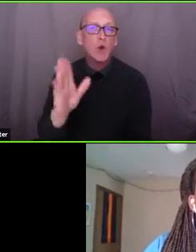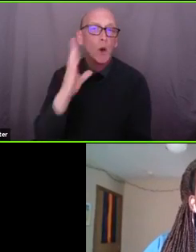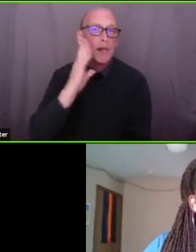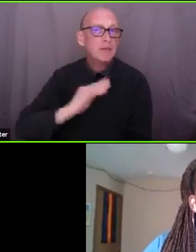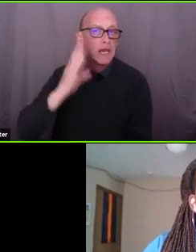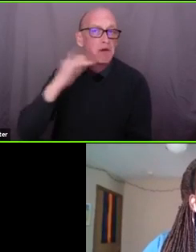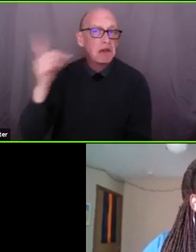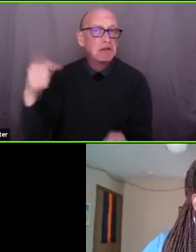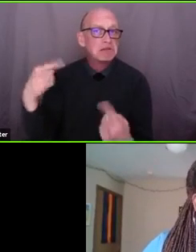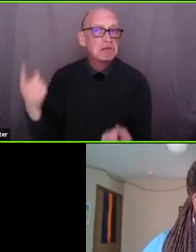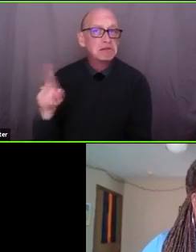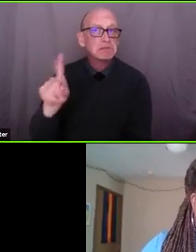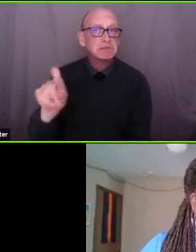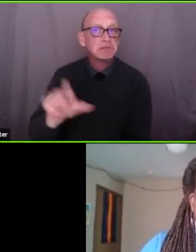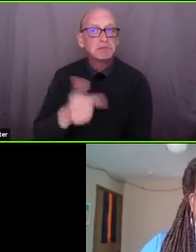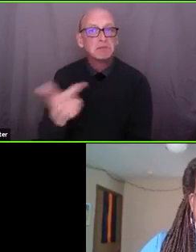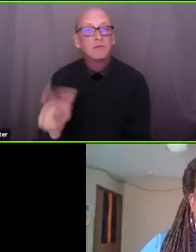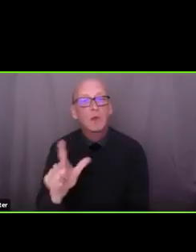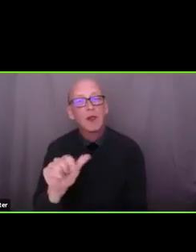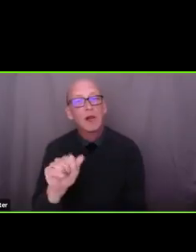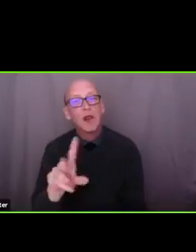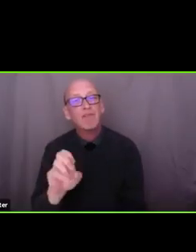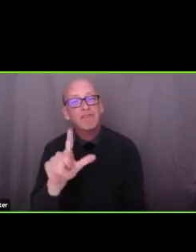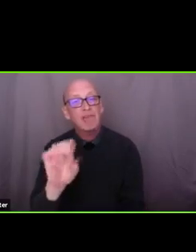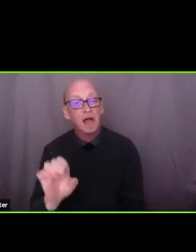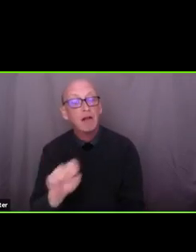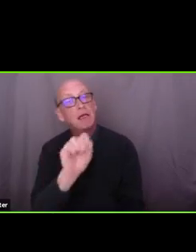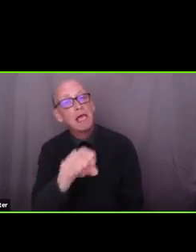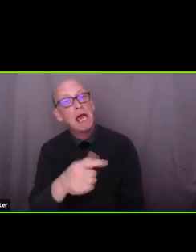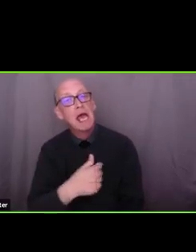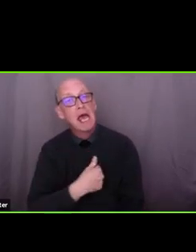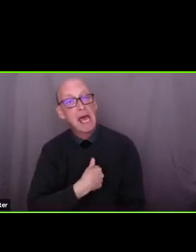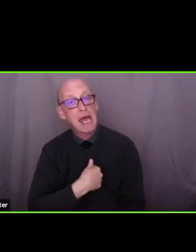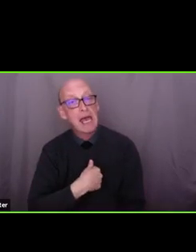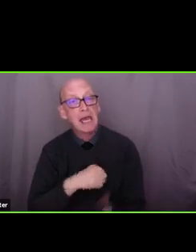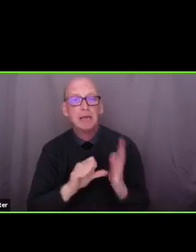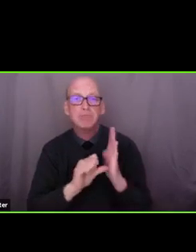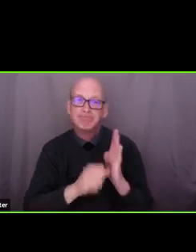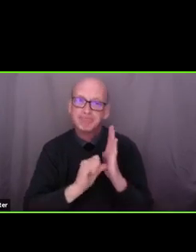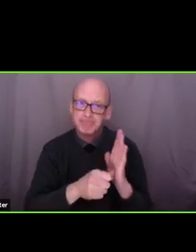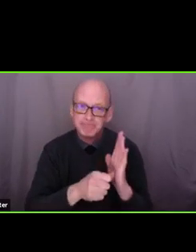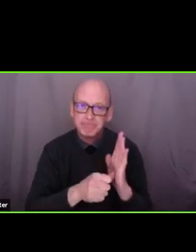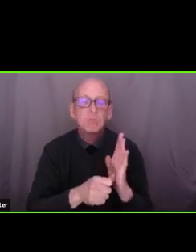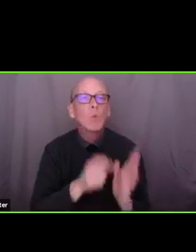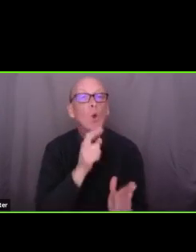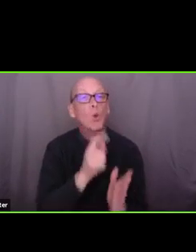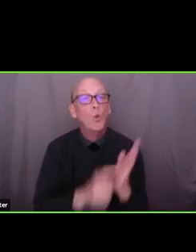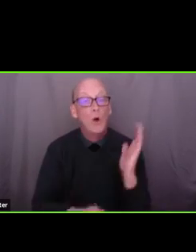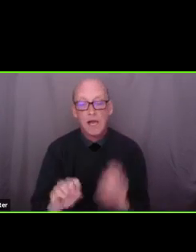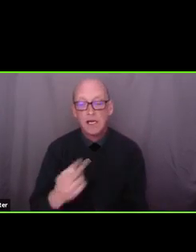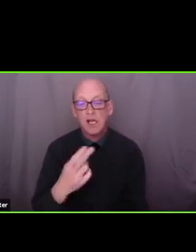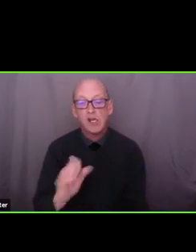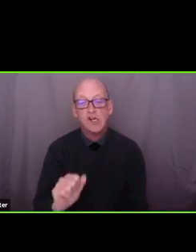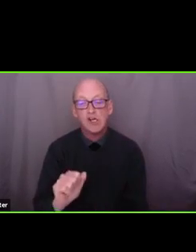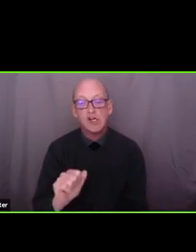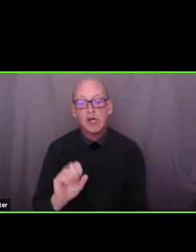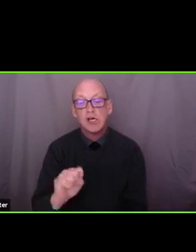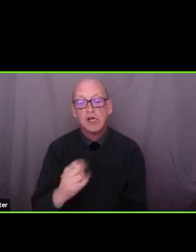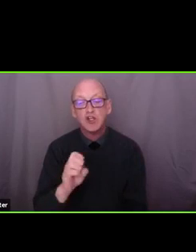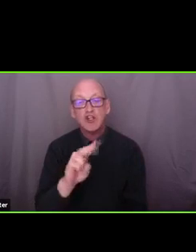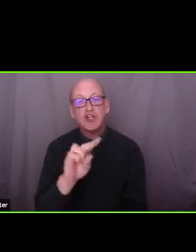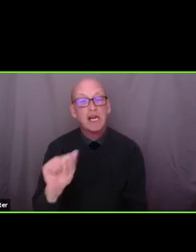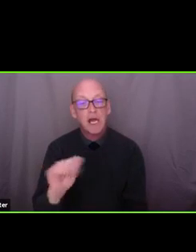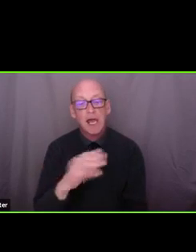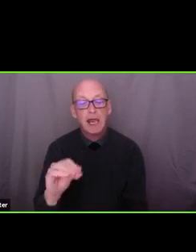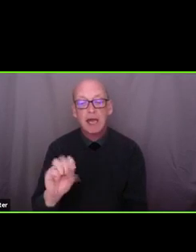been? Yeah, I would absolutely kind of just emphasize what Sheena and Sydney have already touched on,